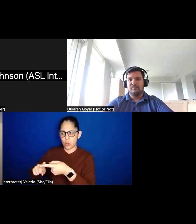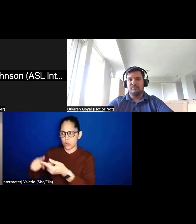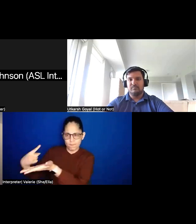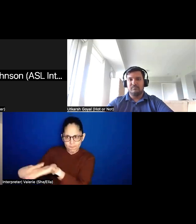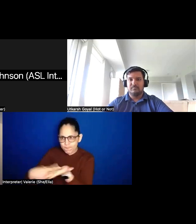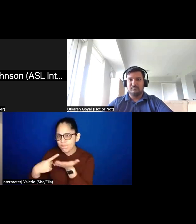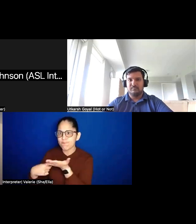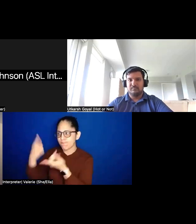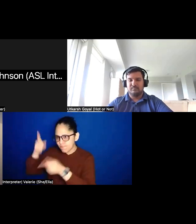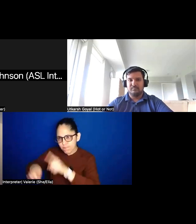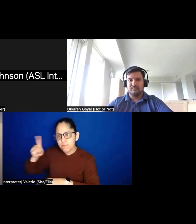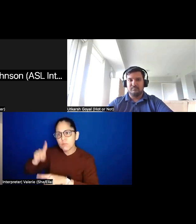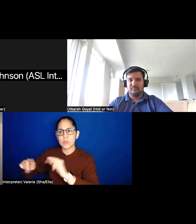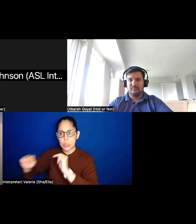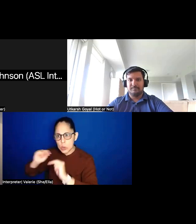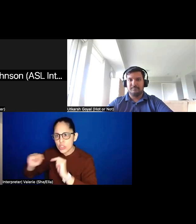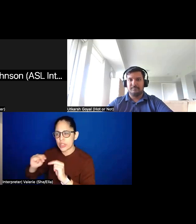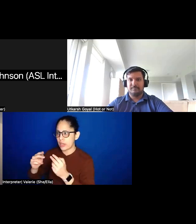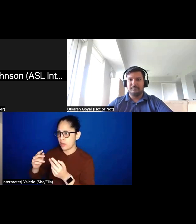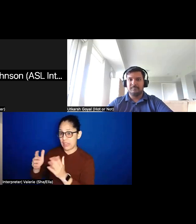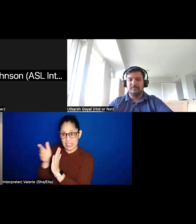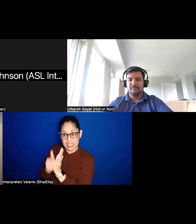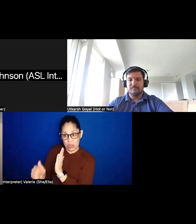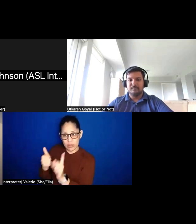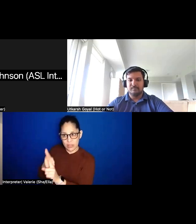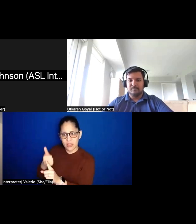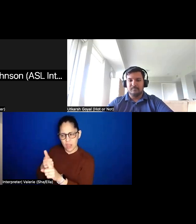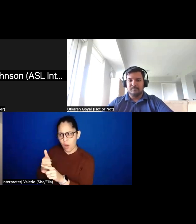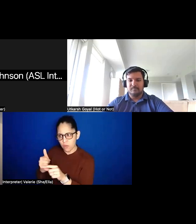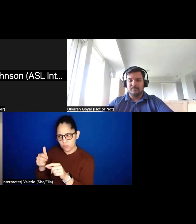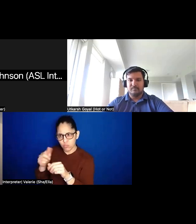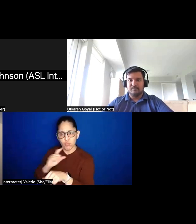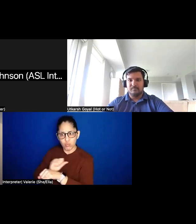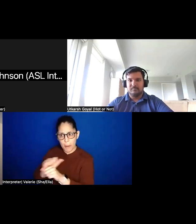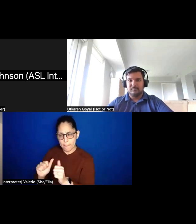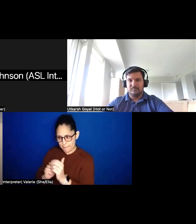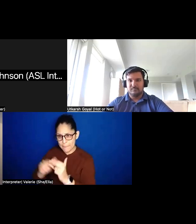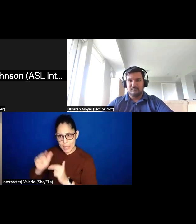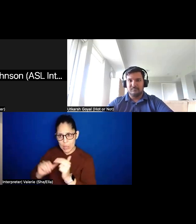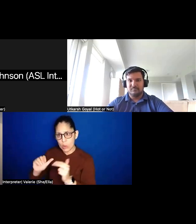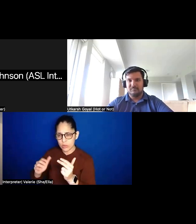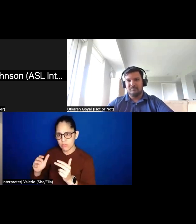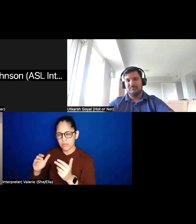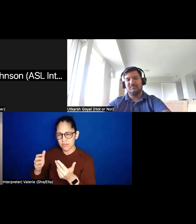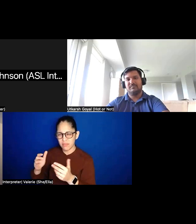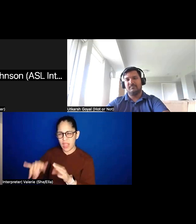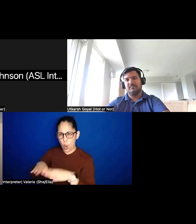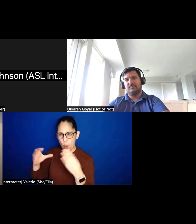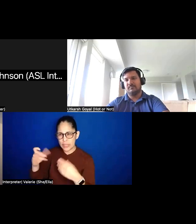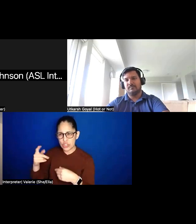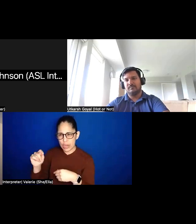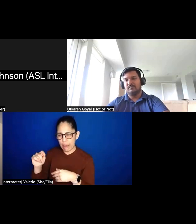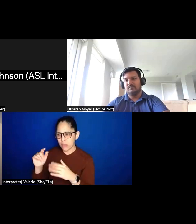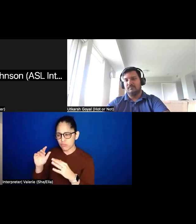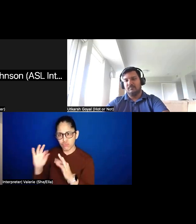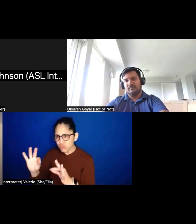a chat app. We are lacking in a few areas. Like, we aren't exactly great at marketing. We're